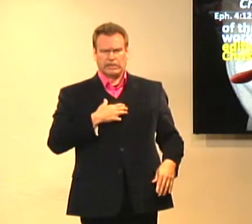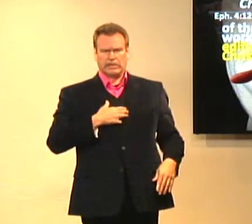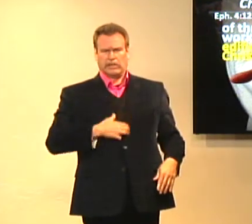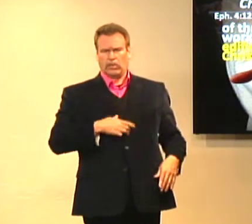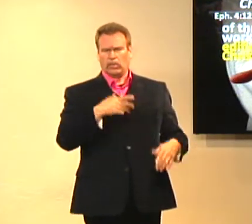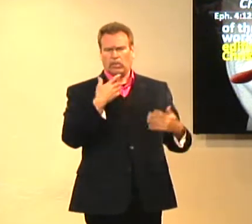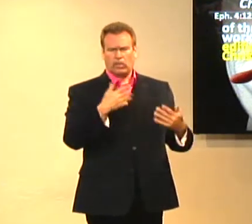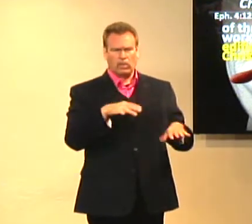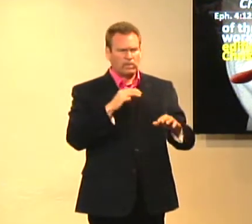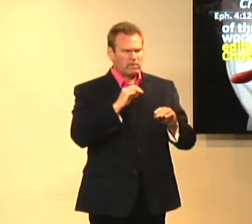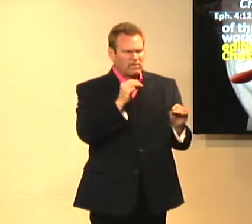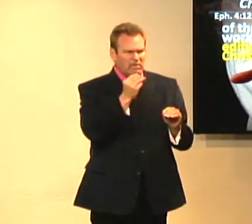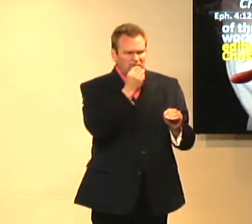And, you know, there's a house